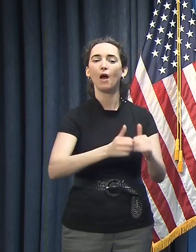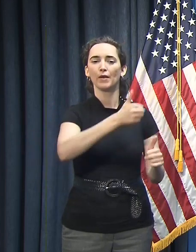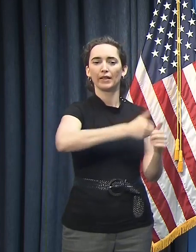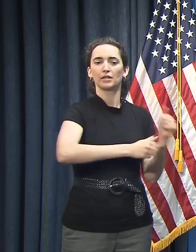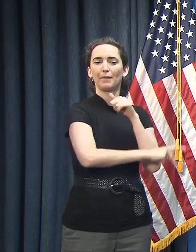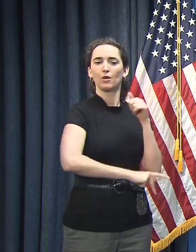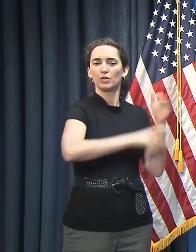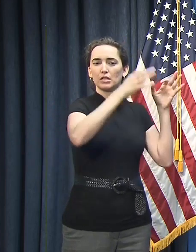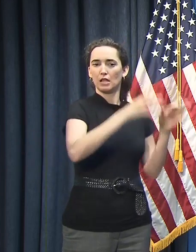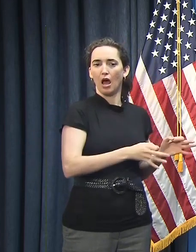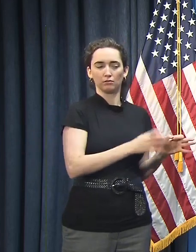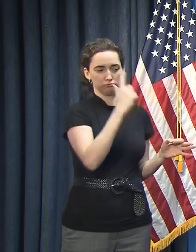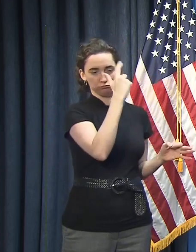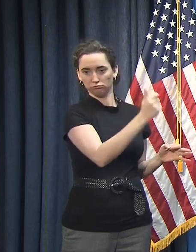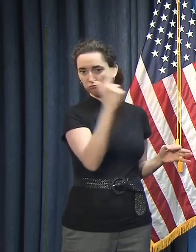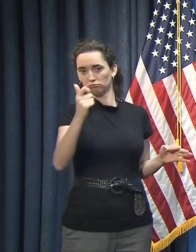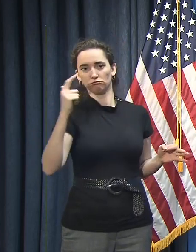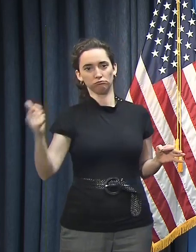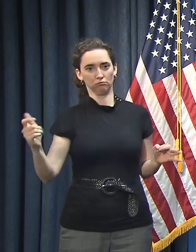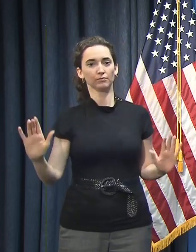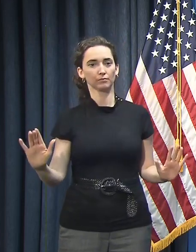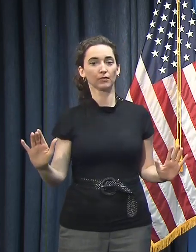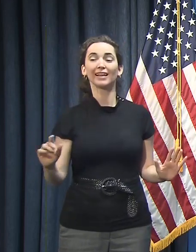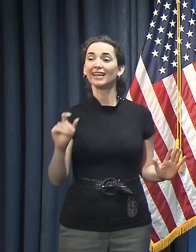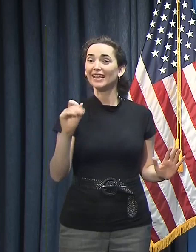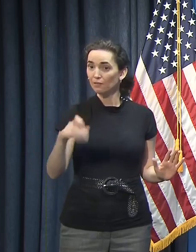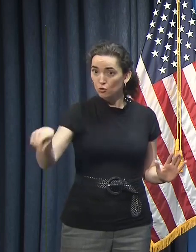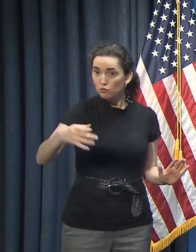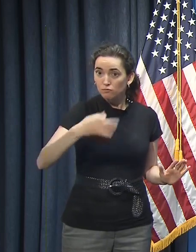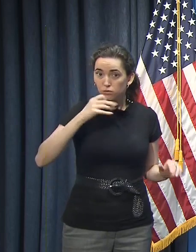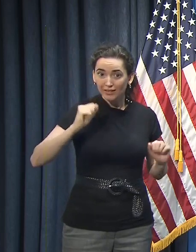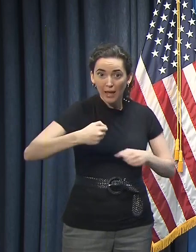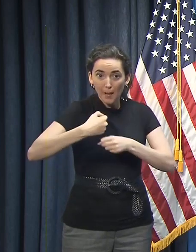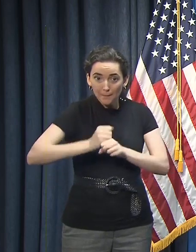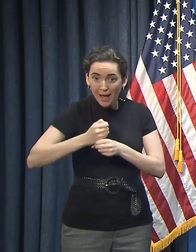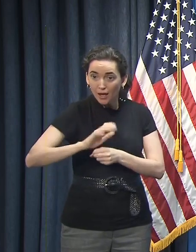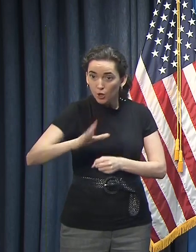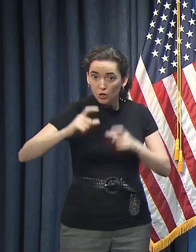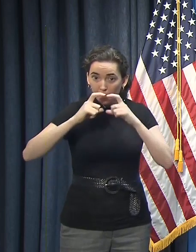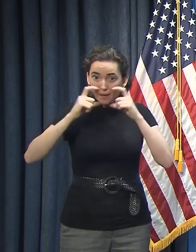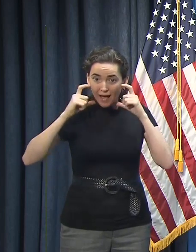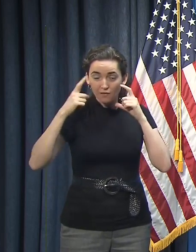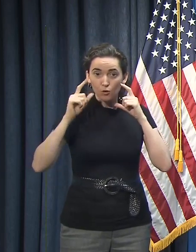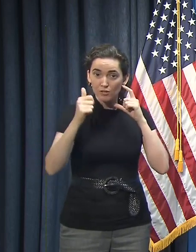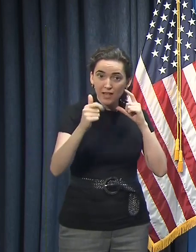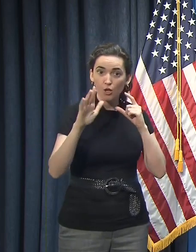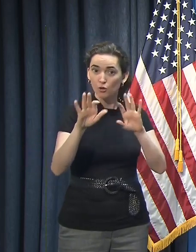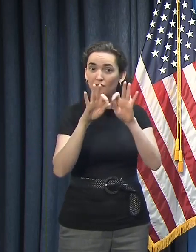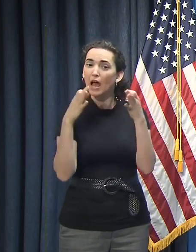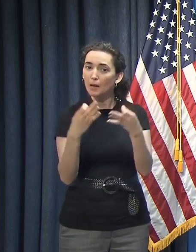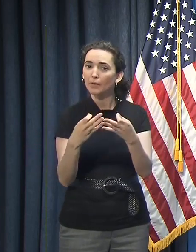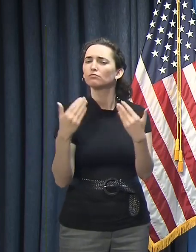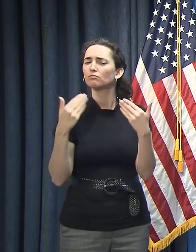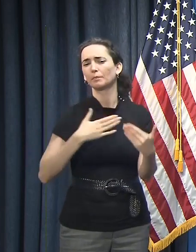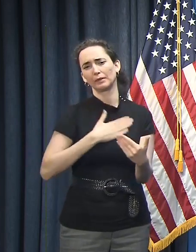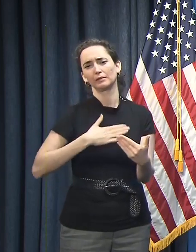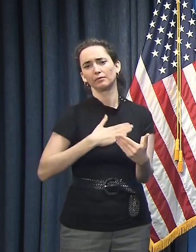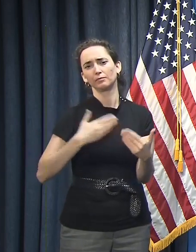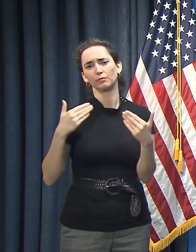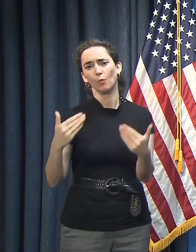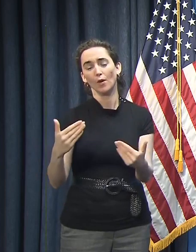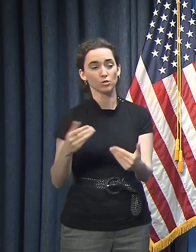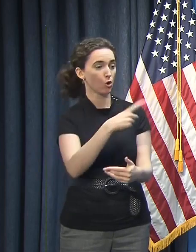mask. And obviously, if you have the ability to make your own masks for you and your family, I hope that you will do that and